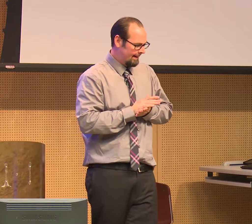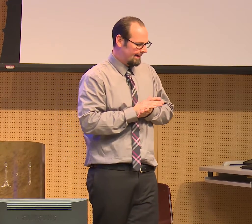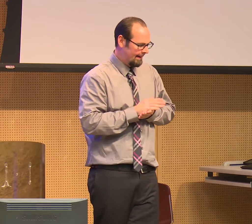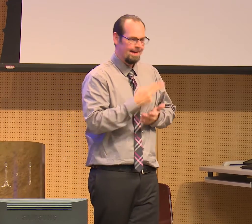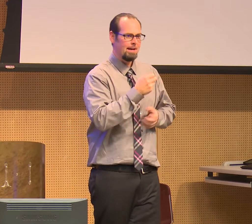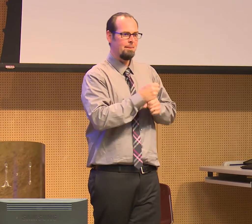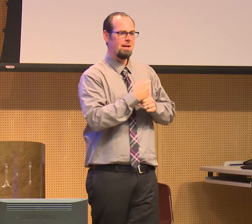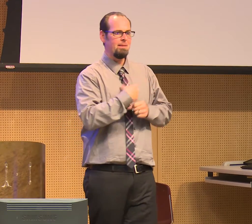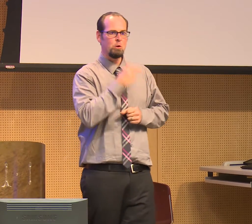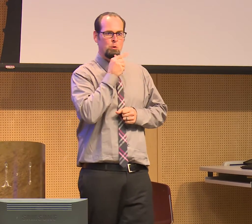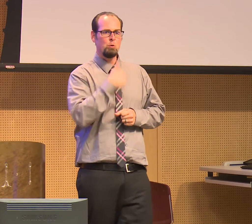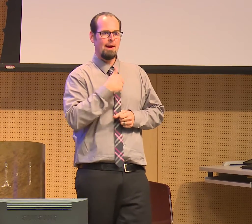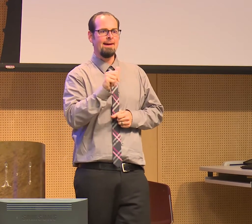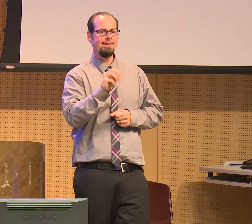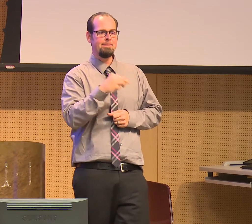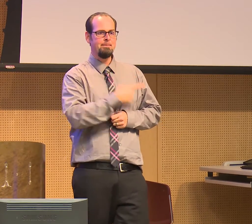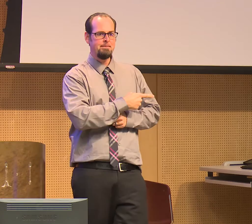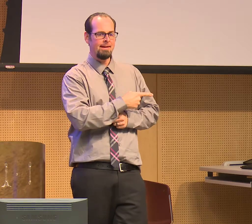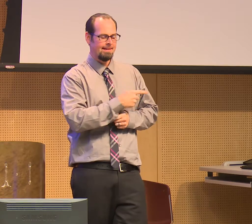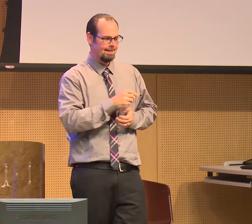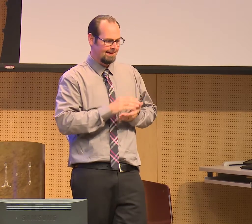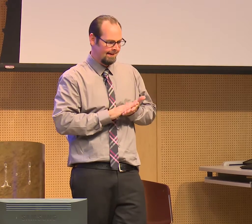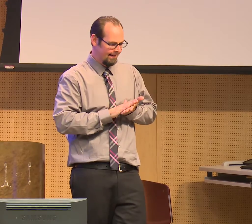Choppers. He made me who I am today.